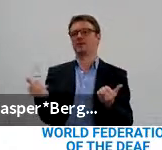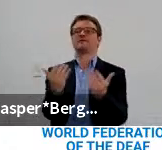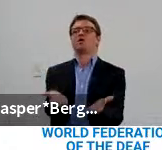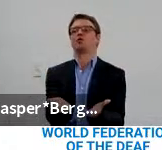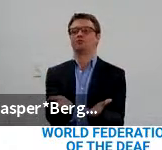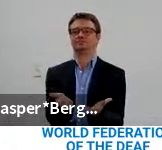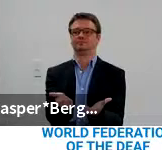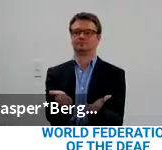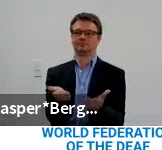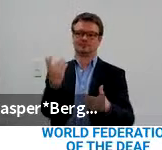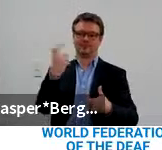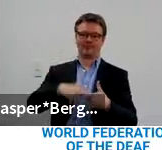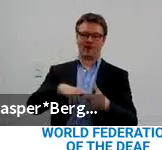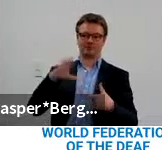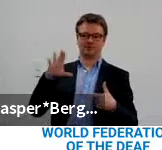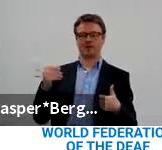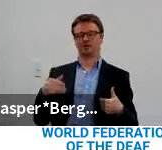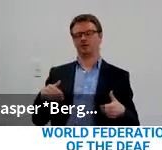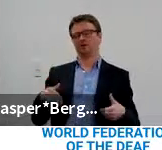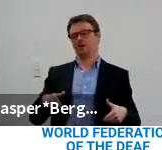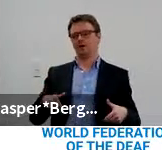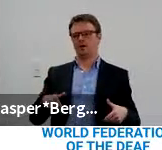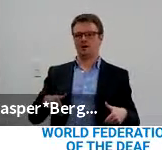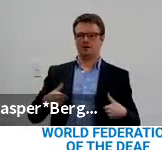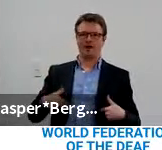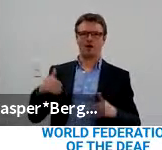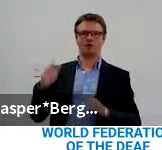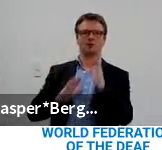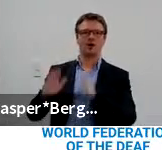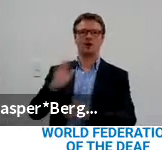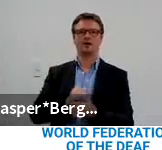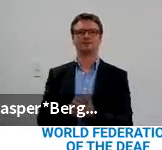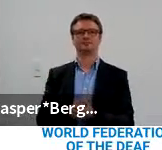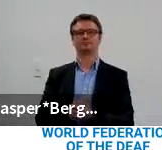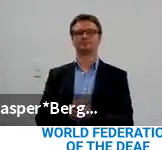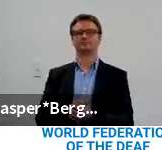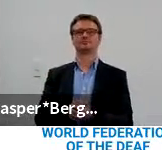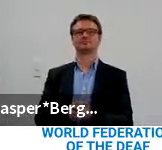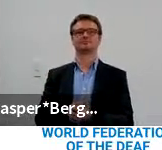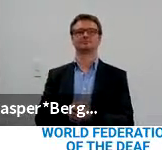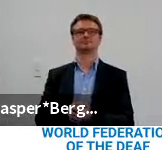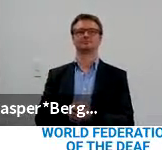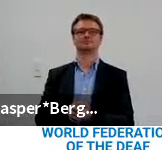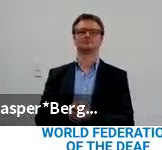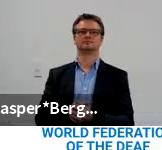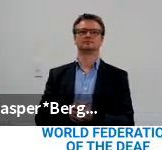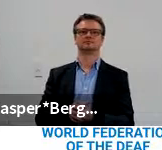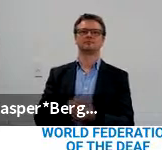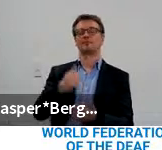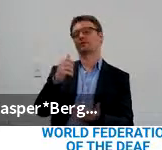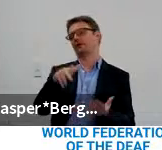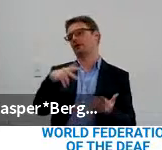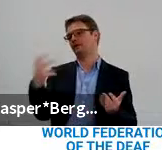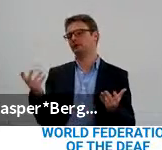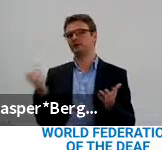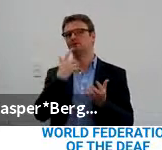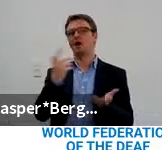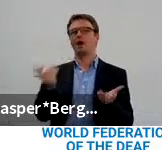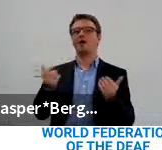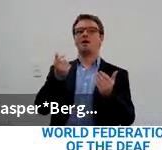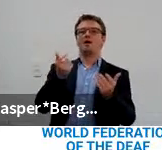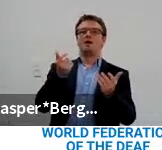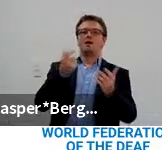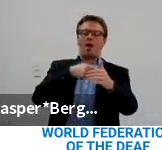with the hearing population to get those kinds of information or to get that kind of healthcare from the healthcare